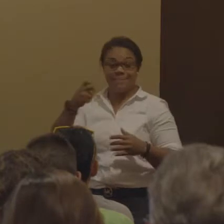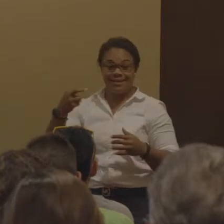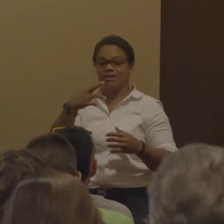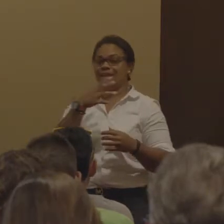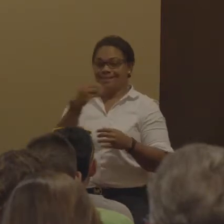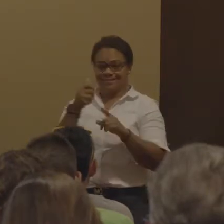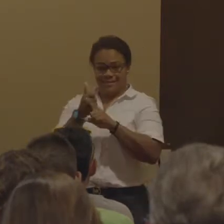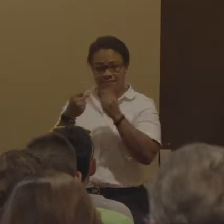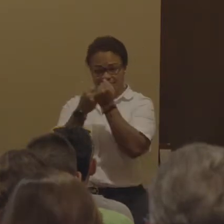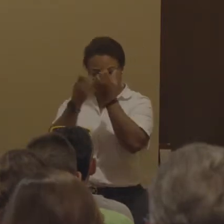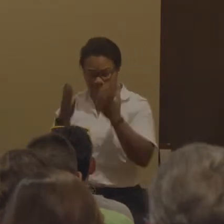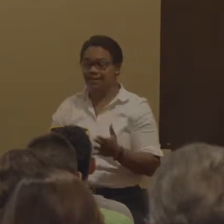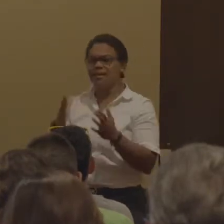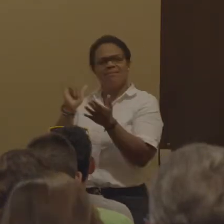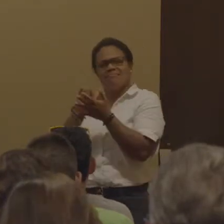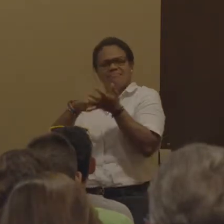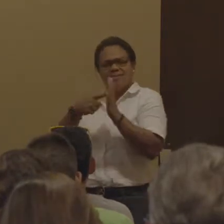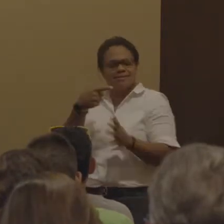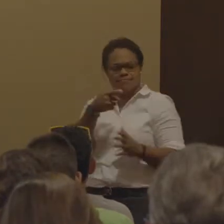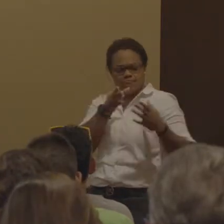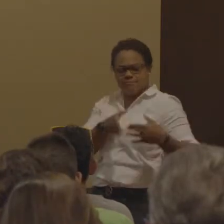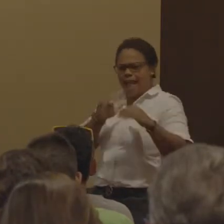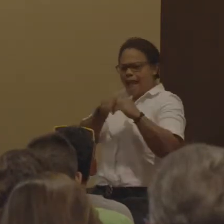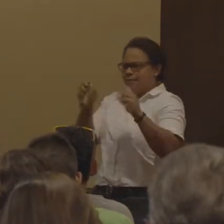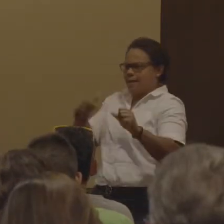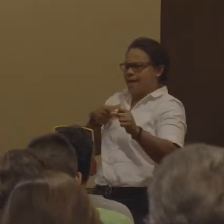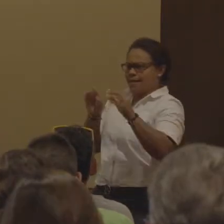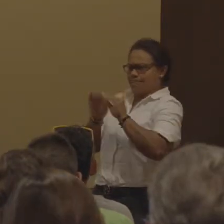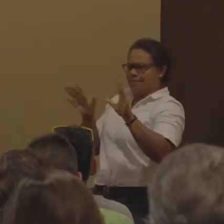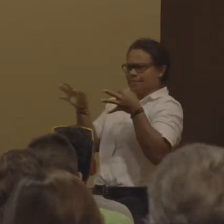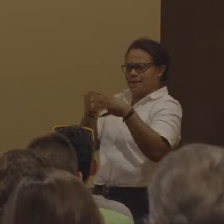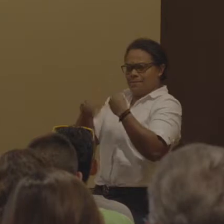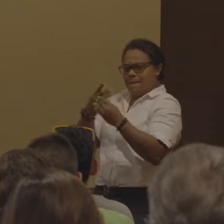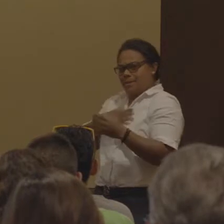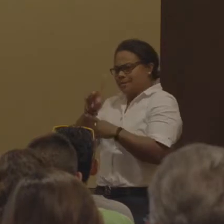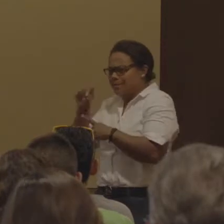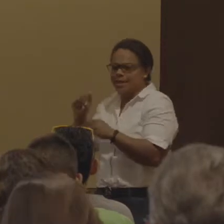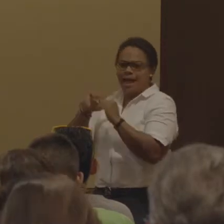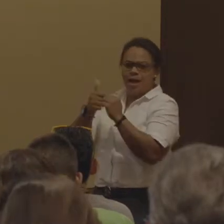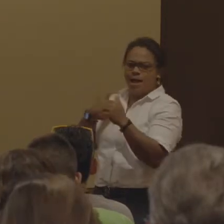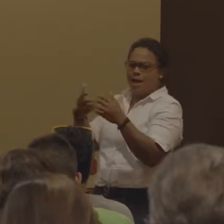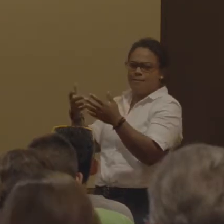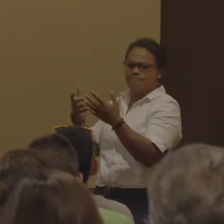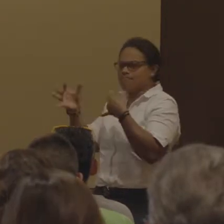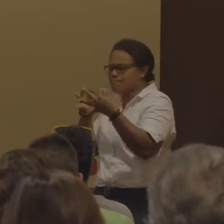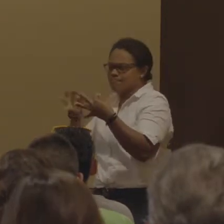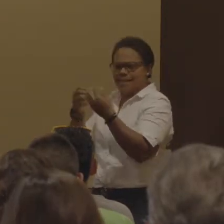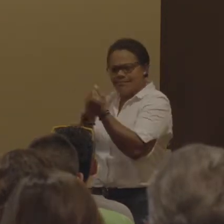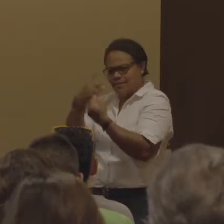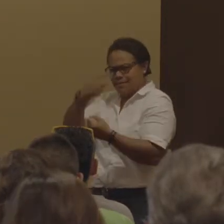how to disclose that they have a disability, how to request accommodations, how to ask for a day off, those kind of things.